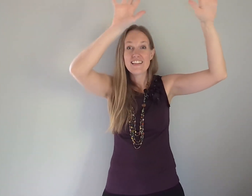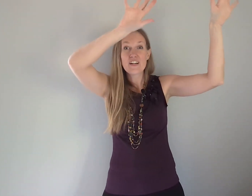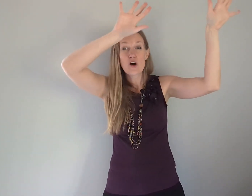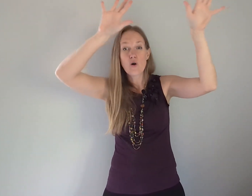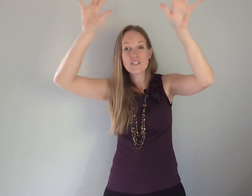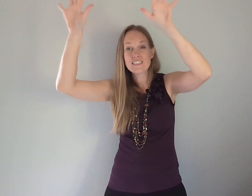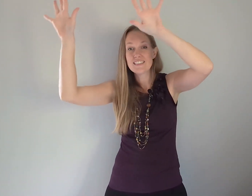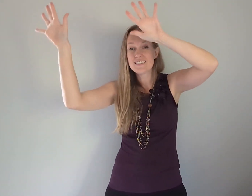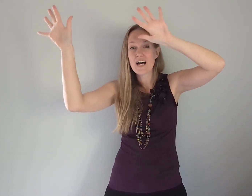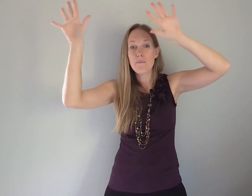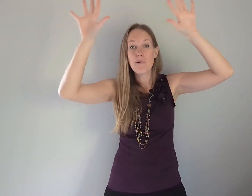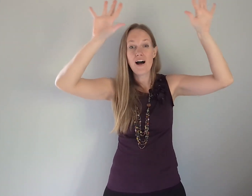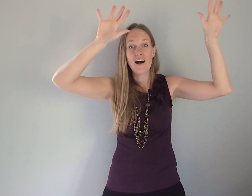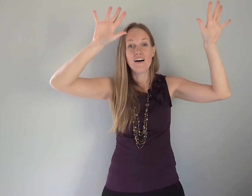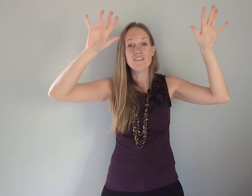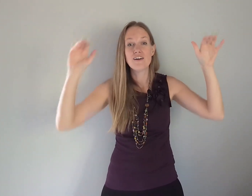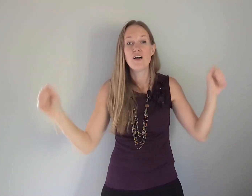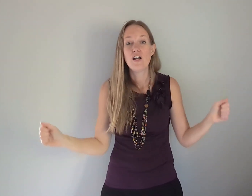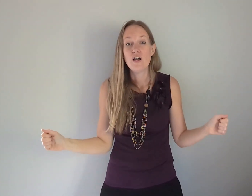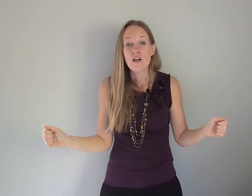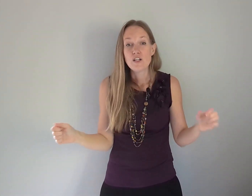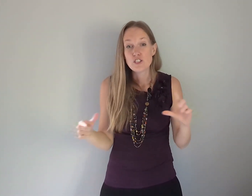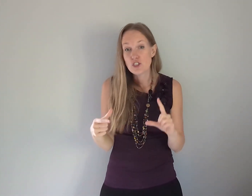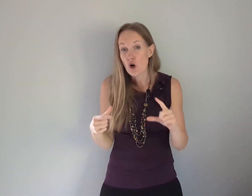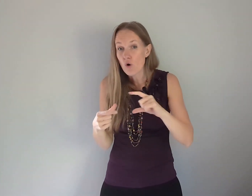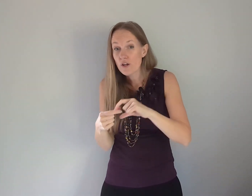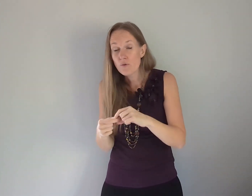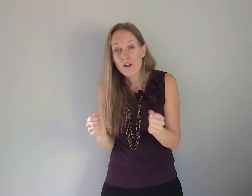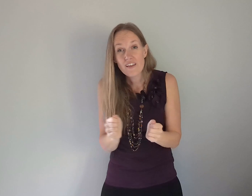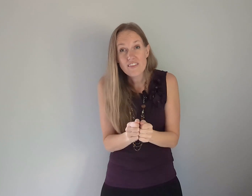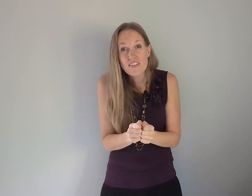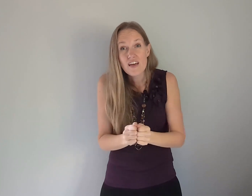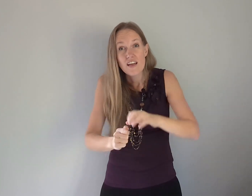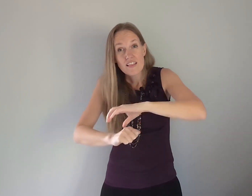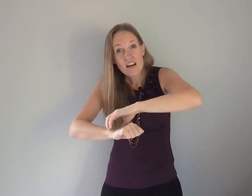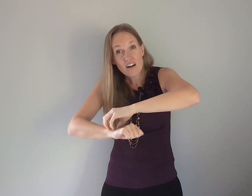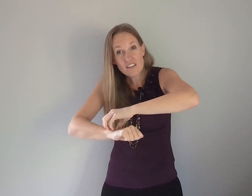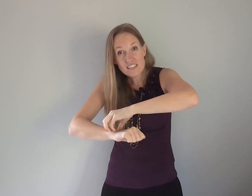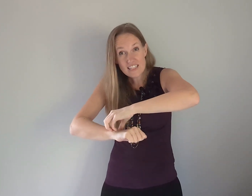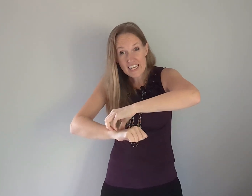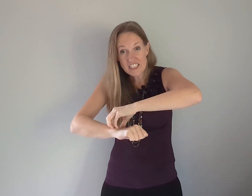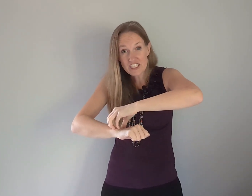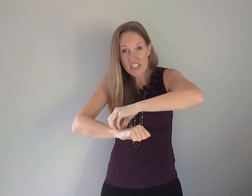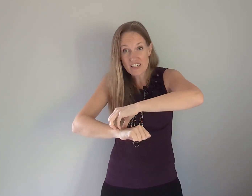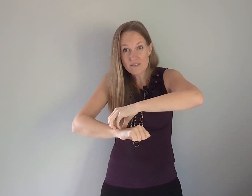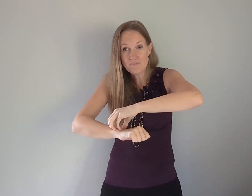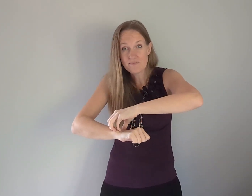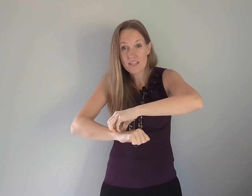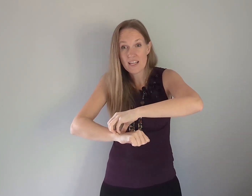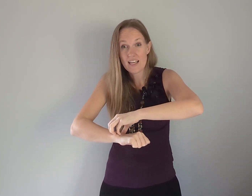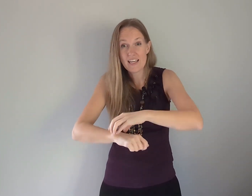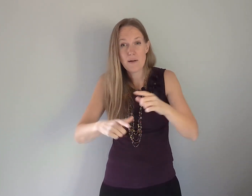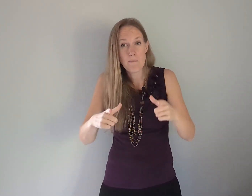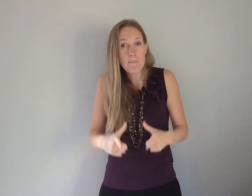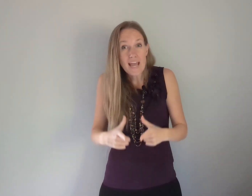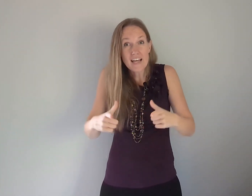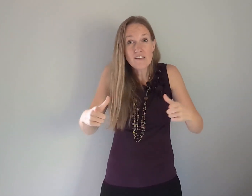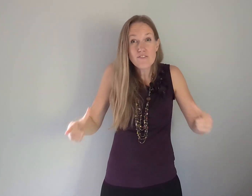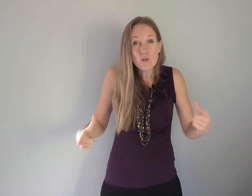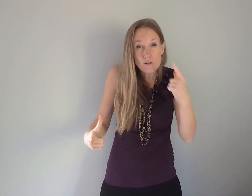their courses above. Join with all nature in